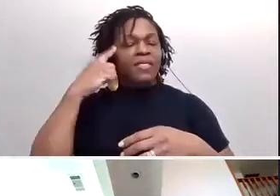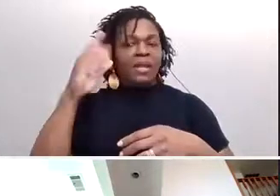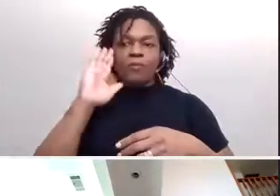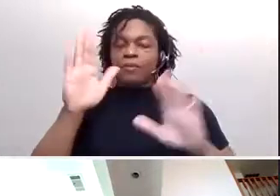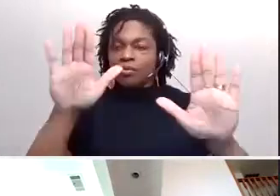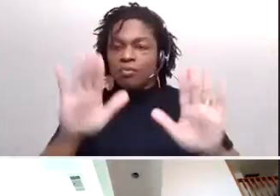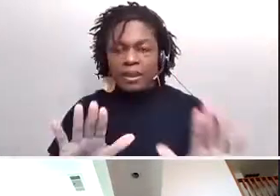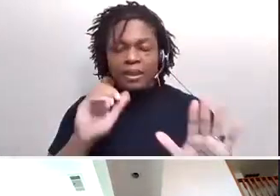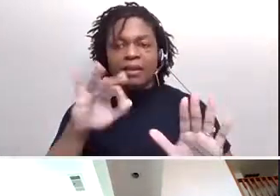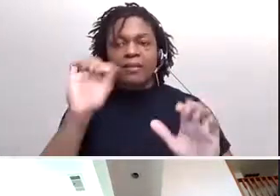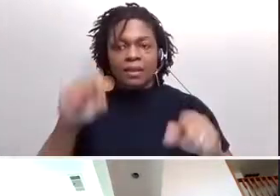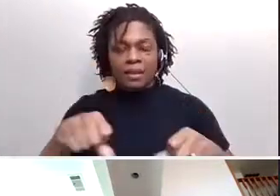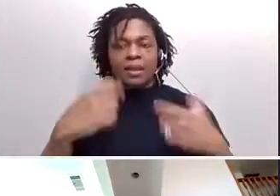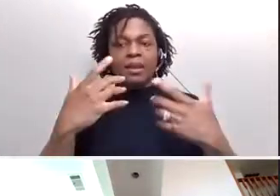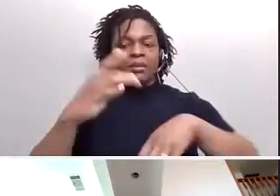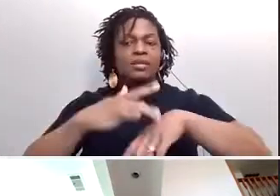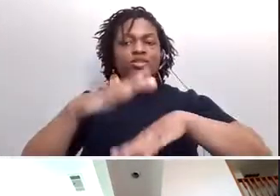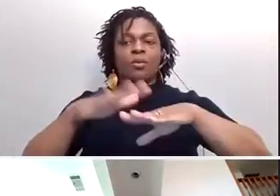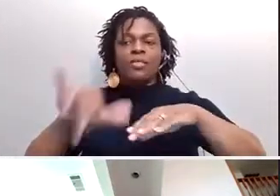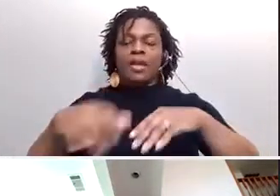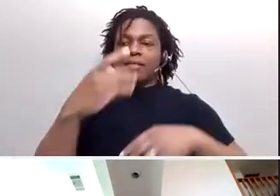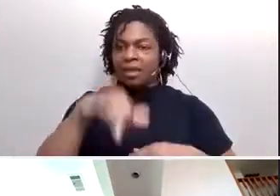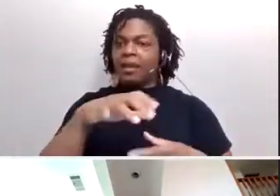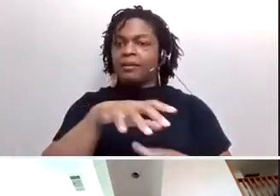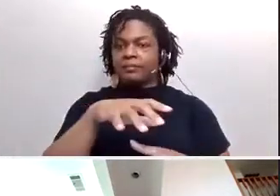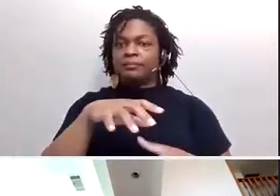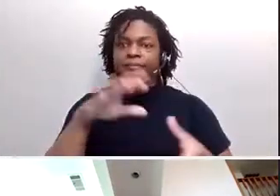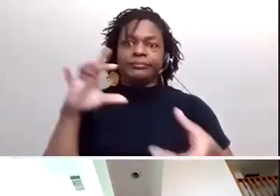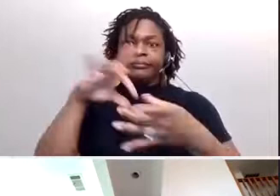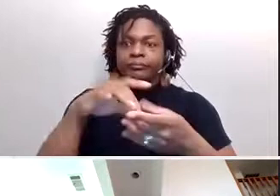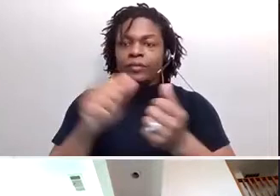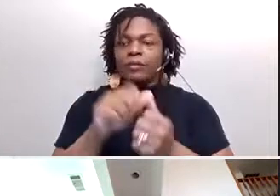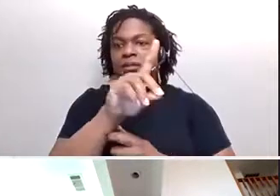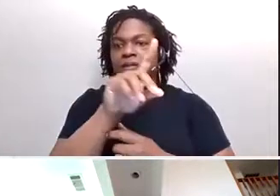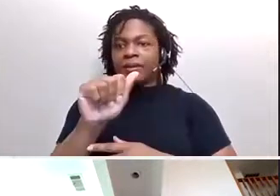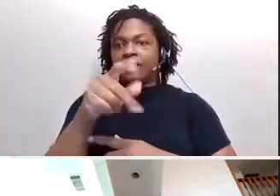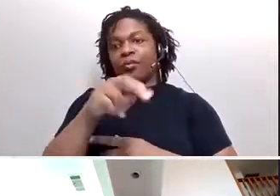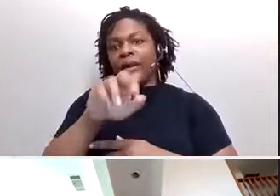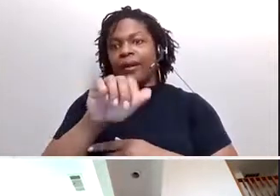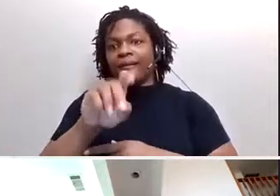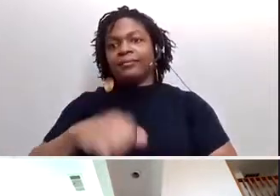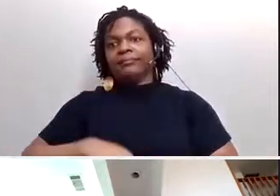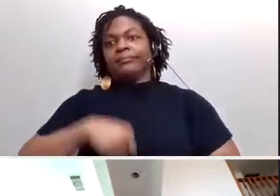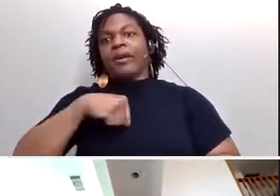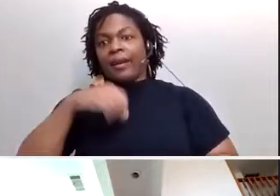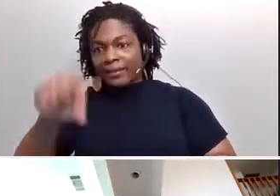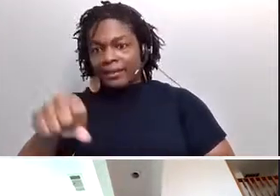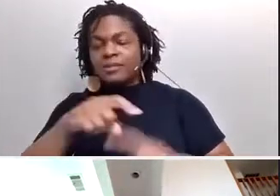if we can touch on that, because that does tie into disability pride, but it ties into a